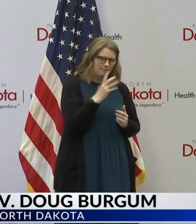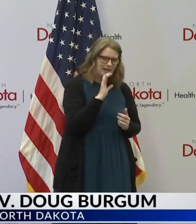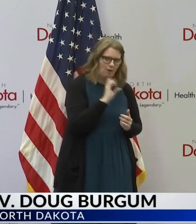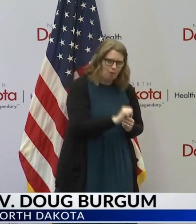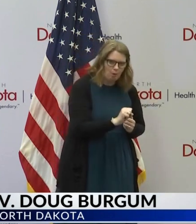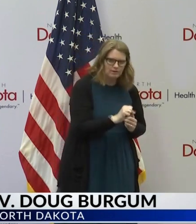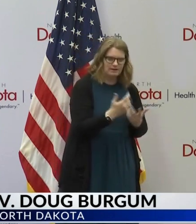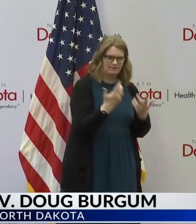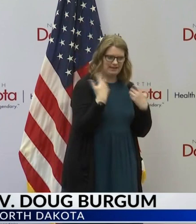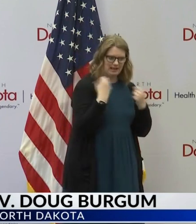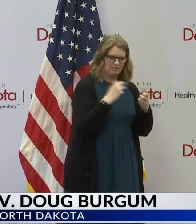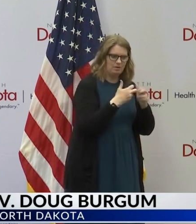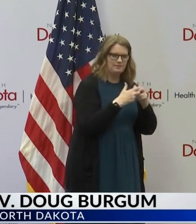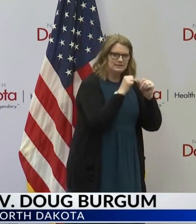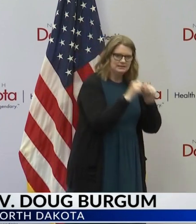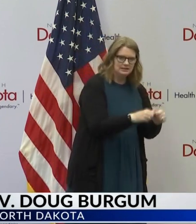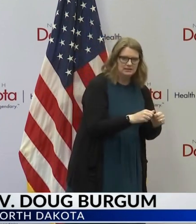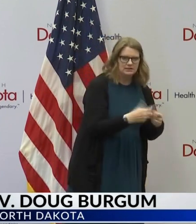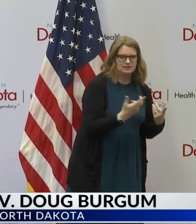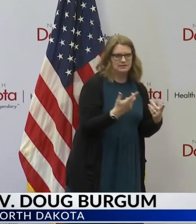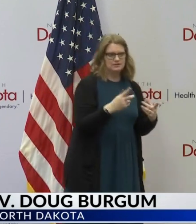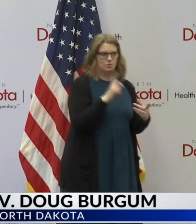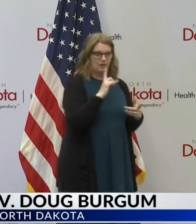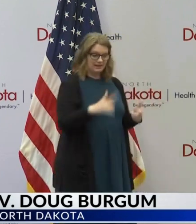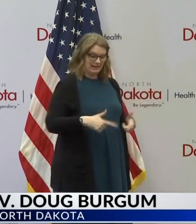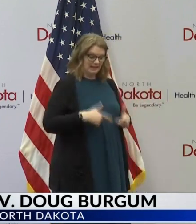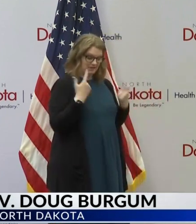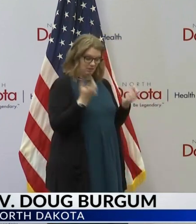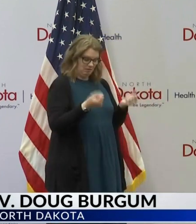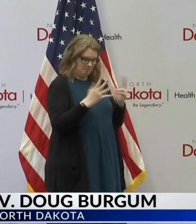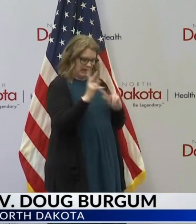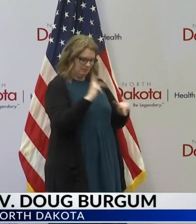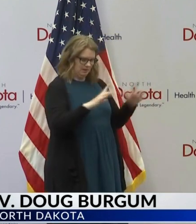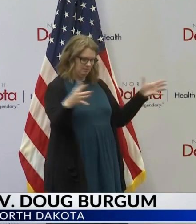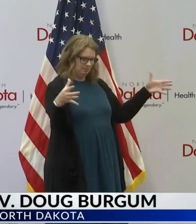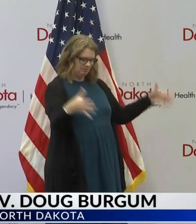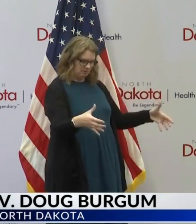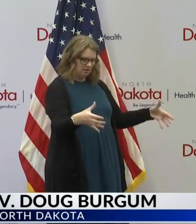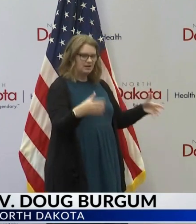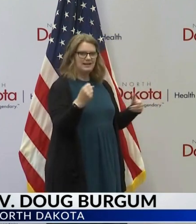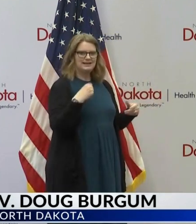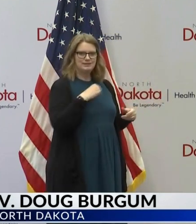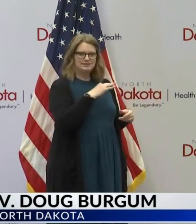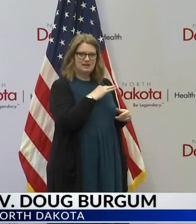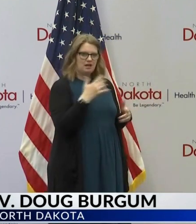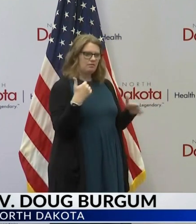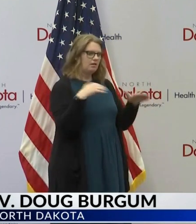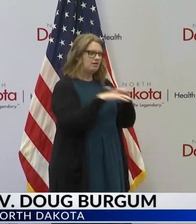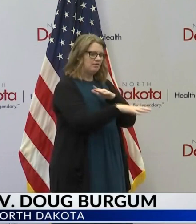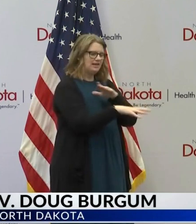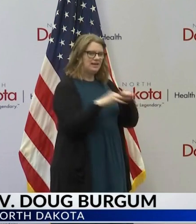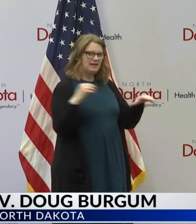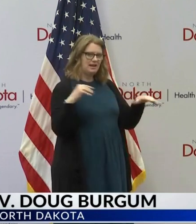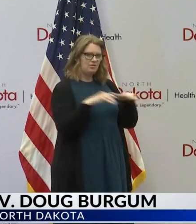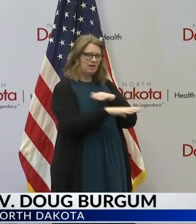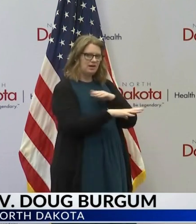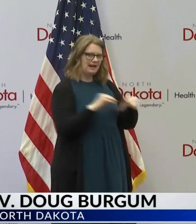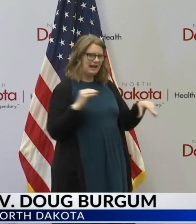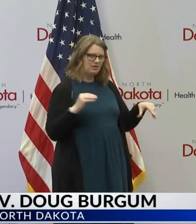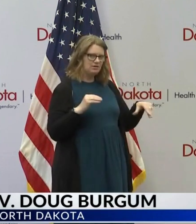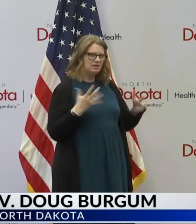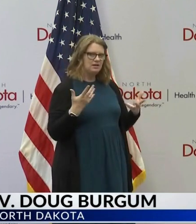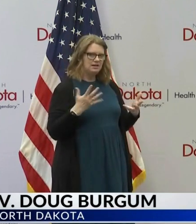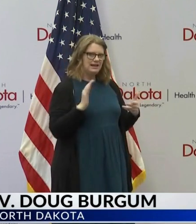and have underlying conditions, it's being in a congregate living situation where you got a lot of staff coming and going. And part of the flexibility we're looking for when